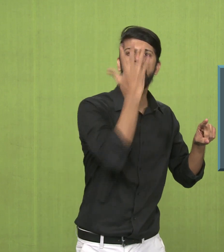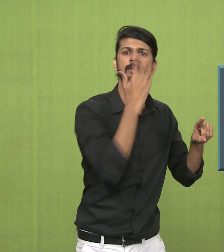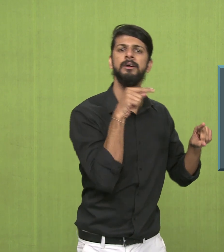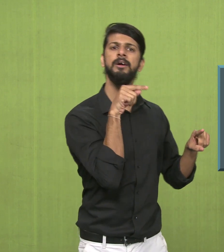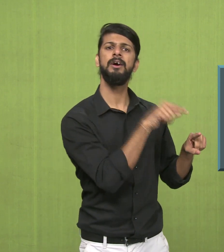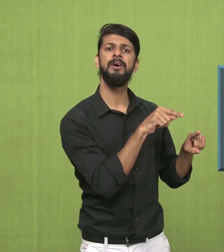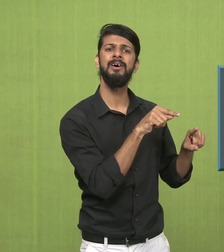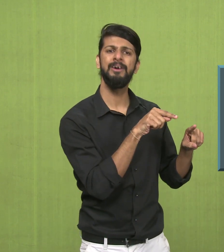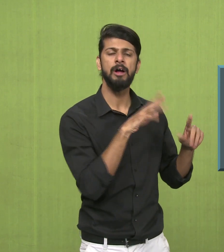a kind of resignation,